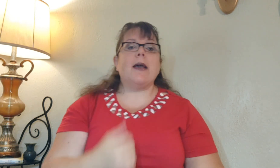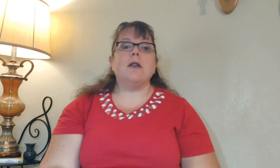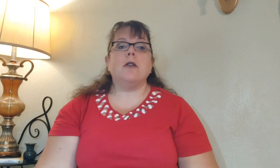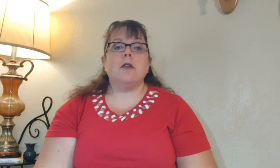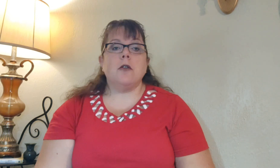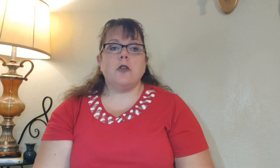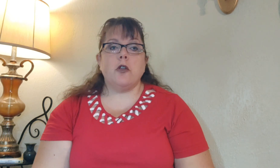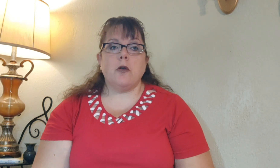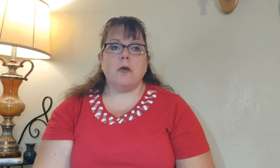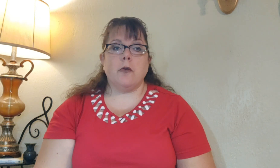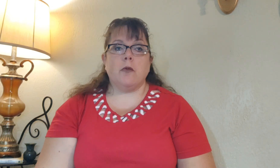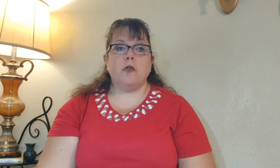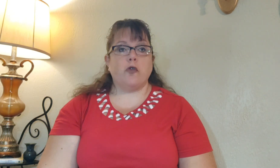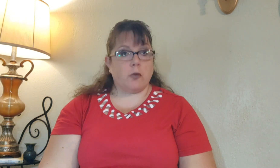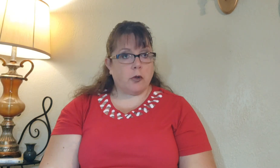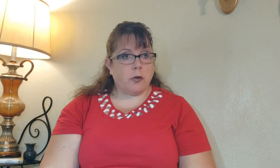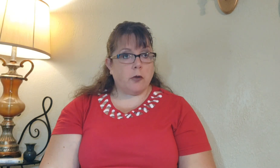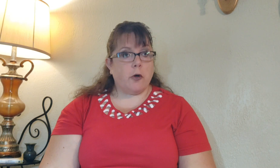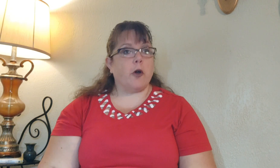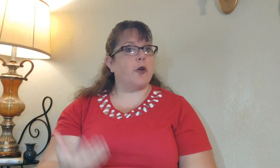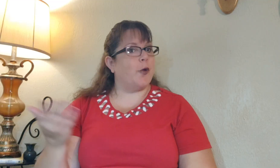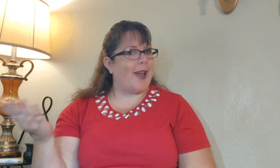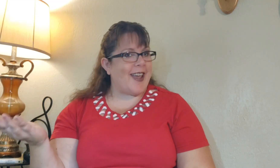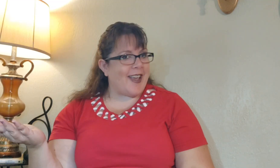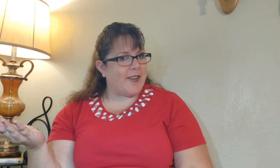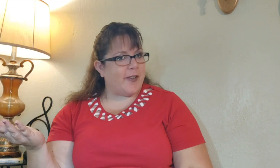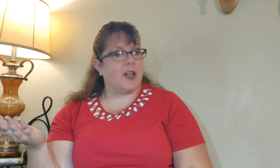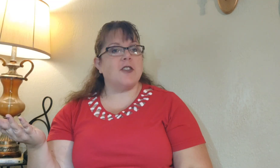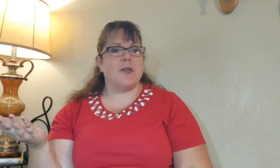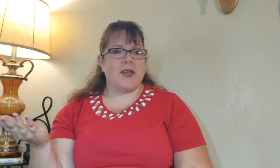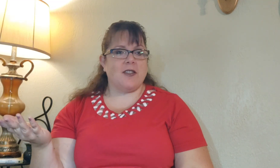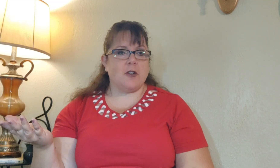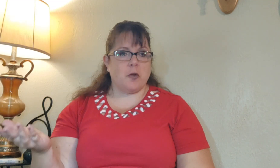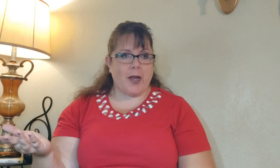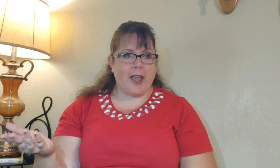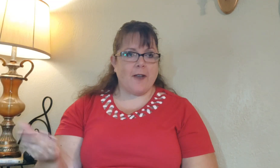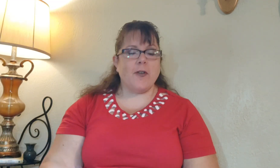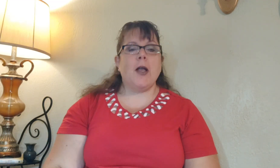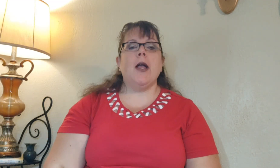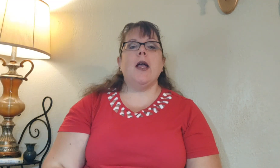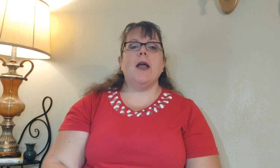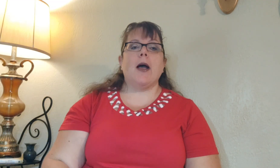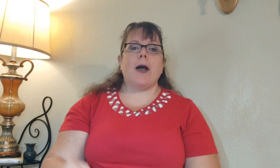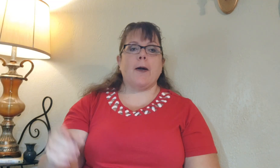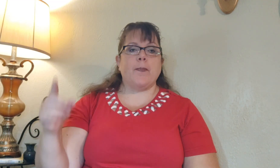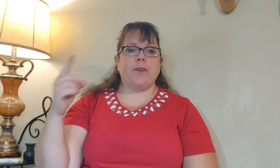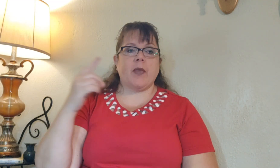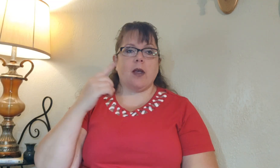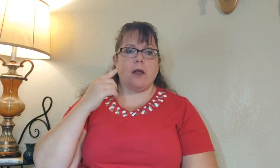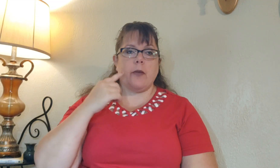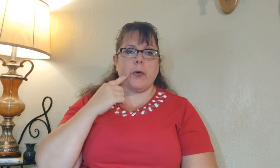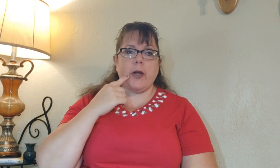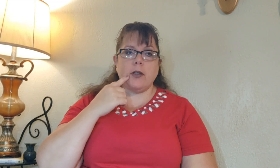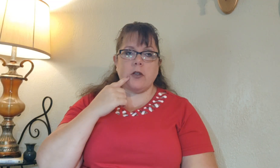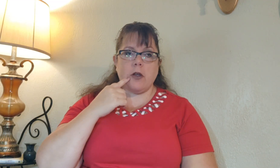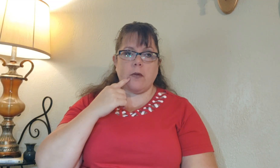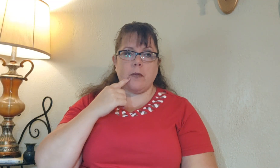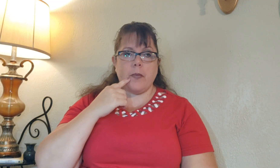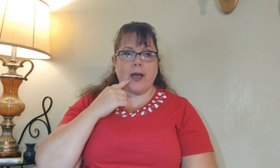And to drool or crave, it also means to crave. You point to your